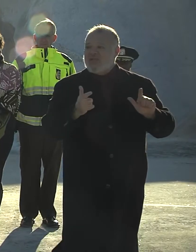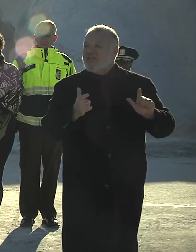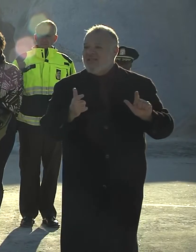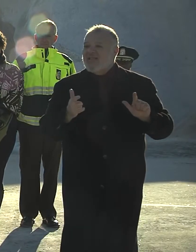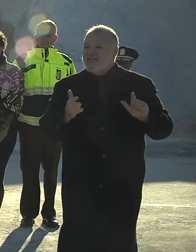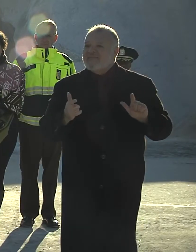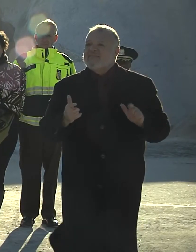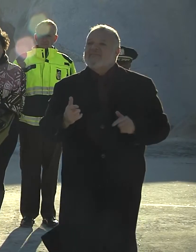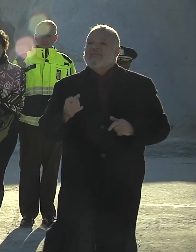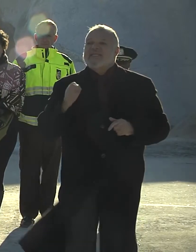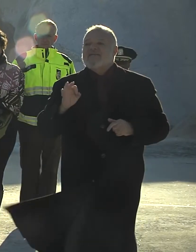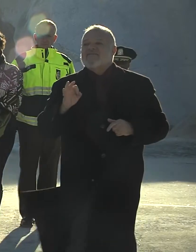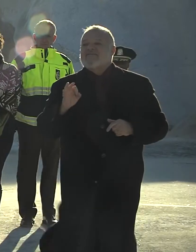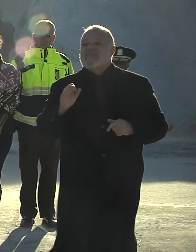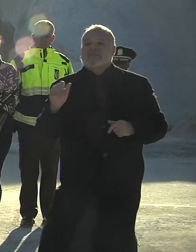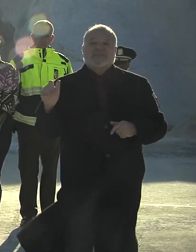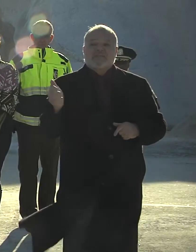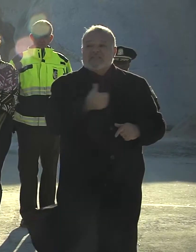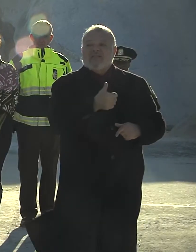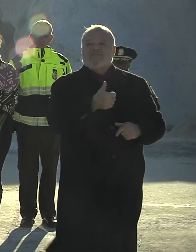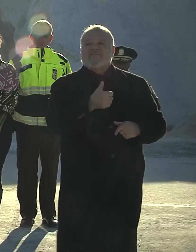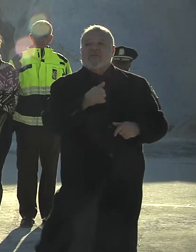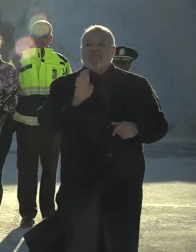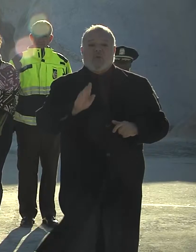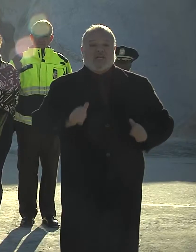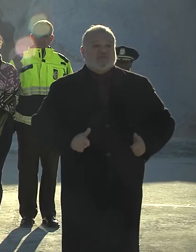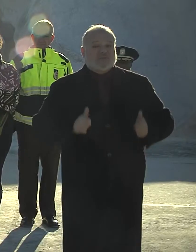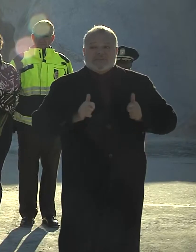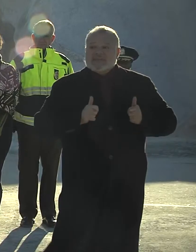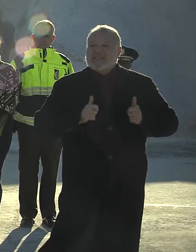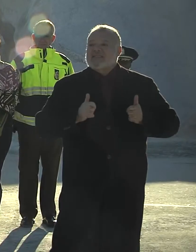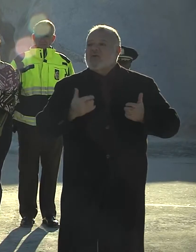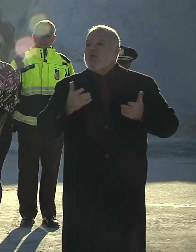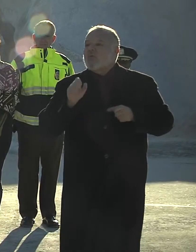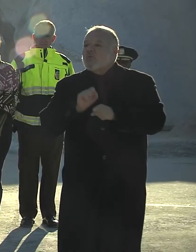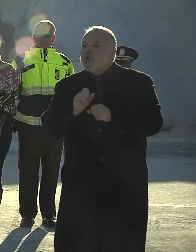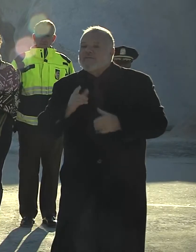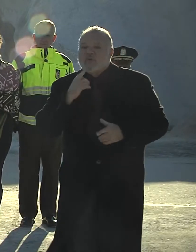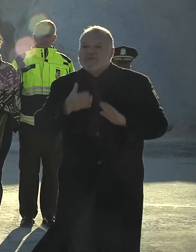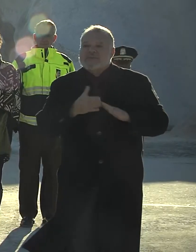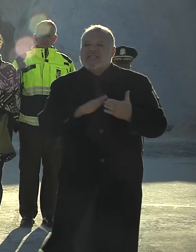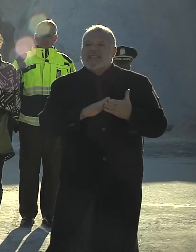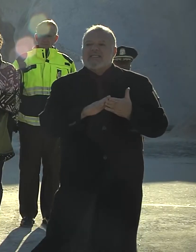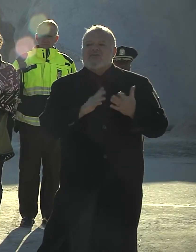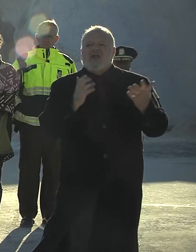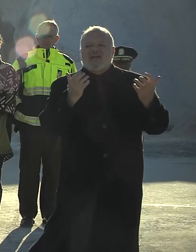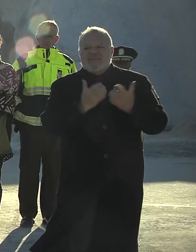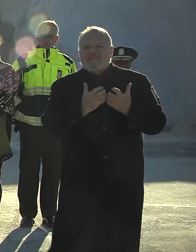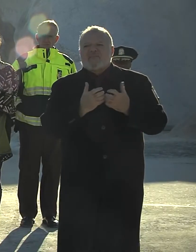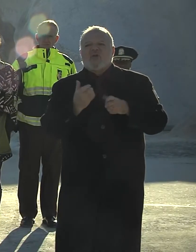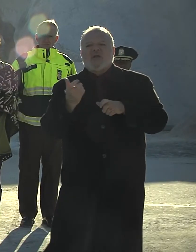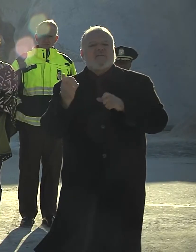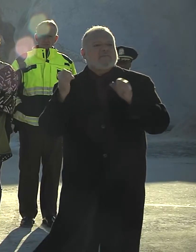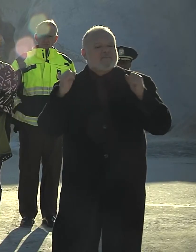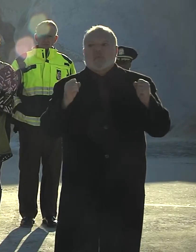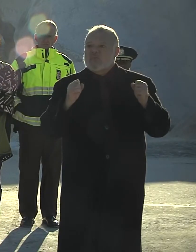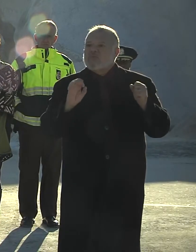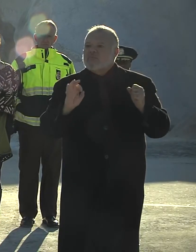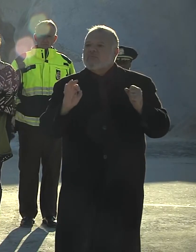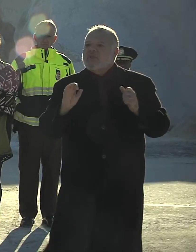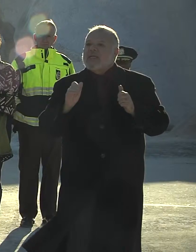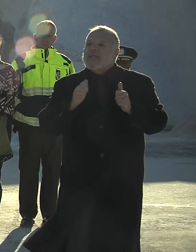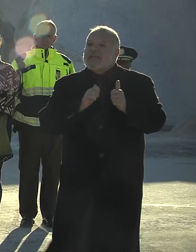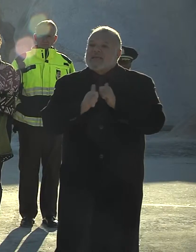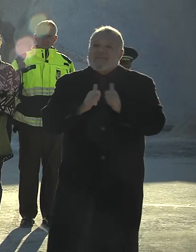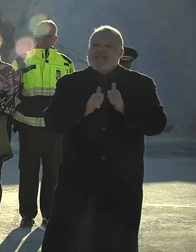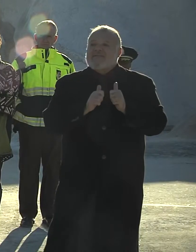Boston residents. Not only is the commute to get here shorter, to get from where the plow is parked to our city, but the